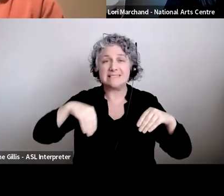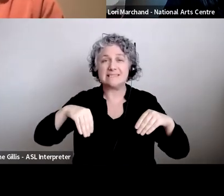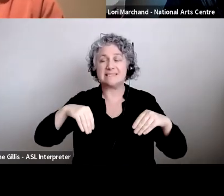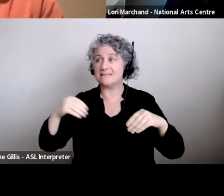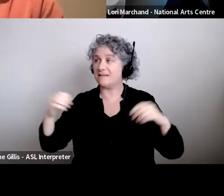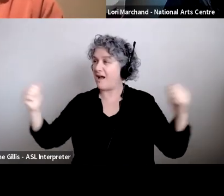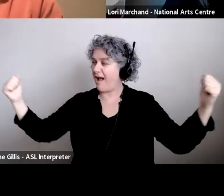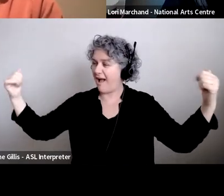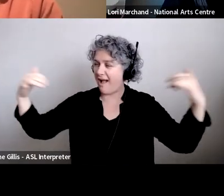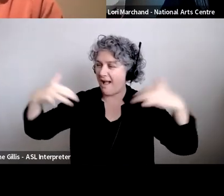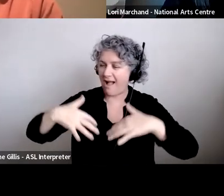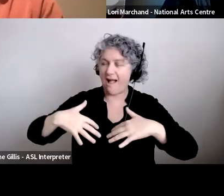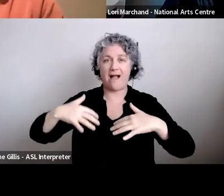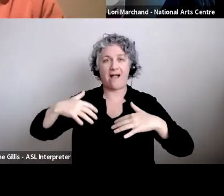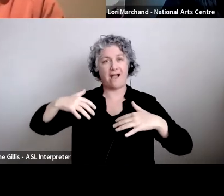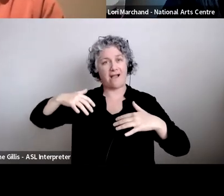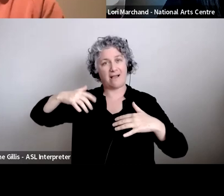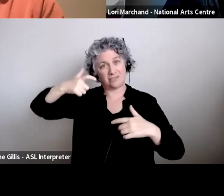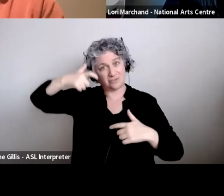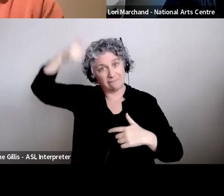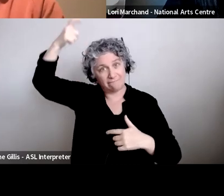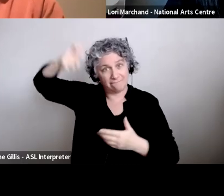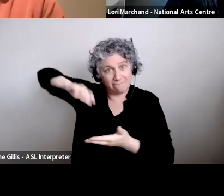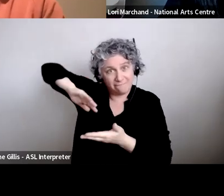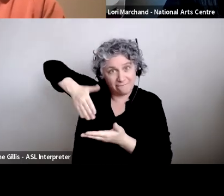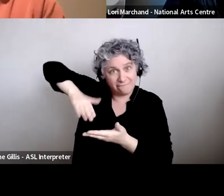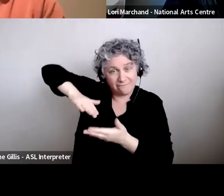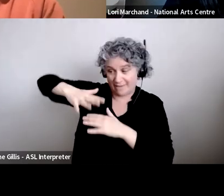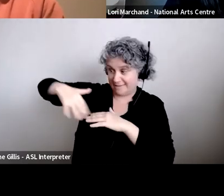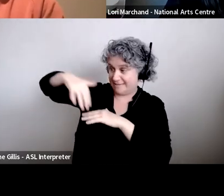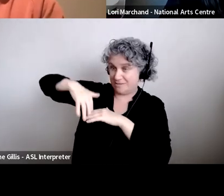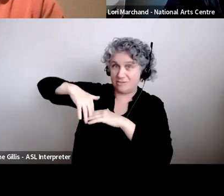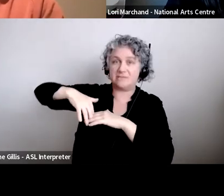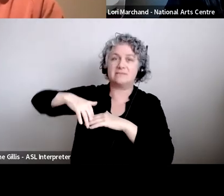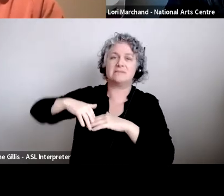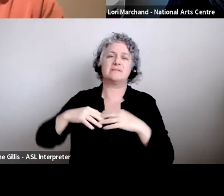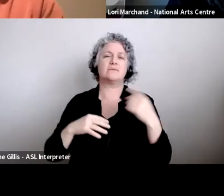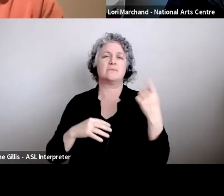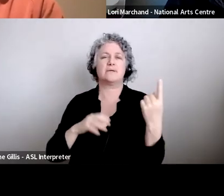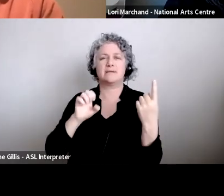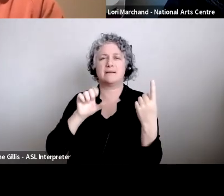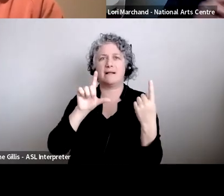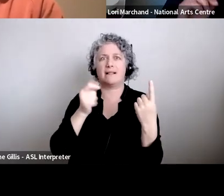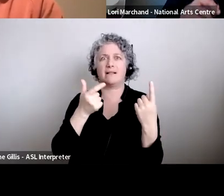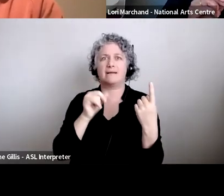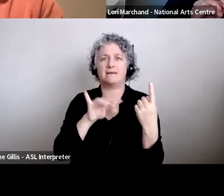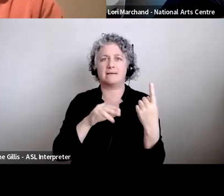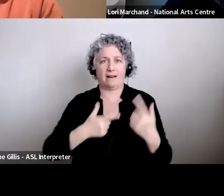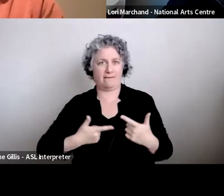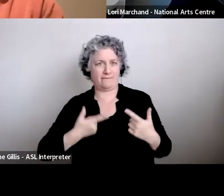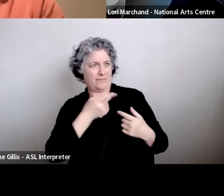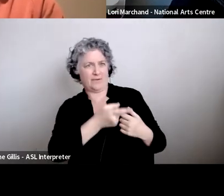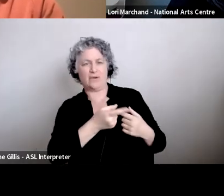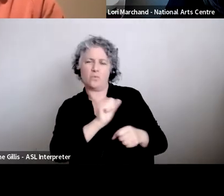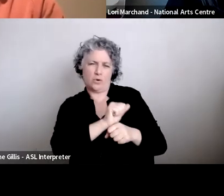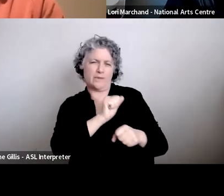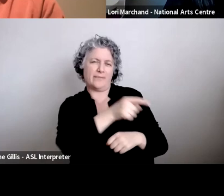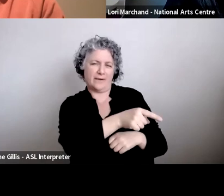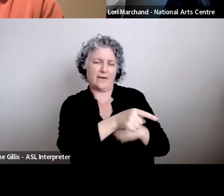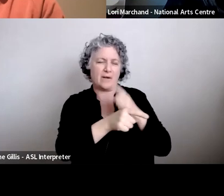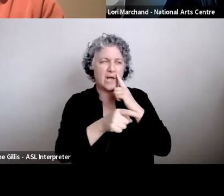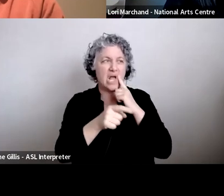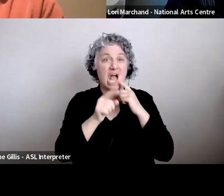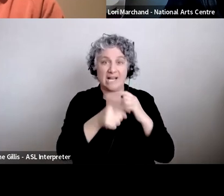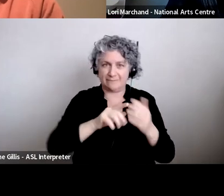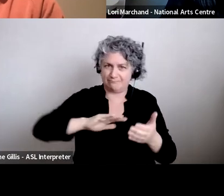the Indigenous chef who was resident at One Elgin, and we're hoping now that we might be able to get back to that.